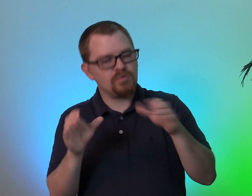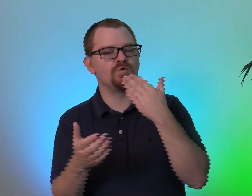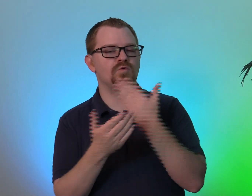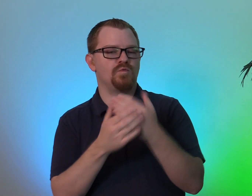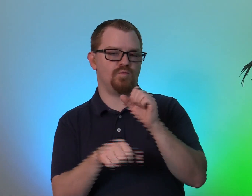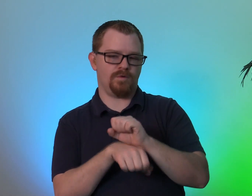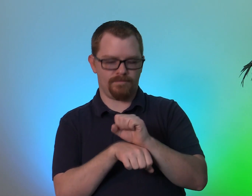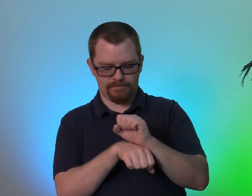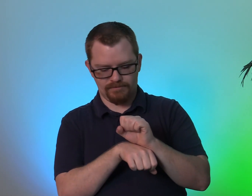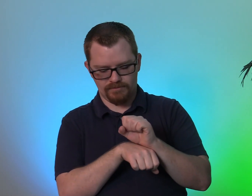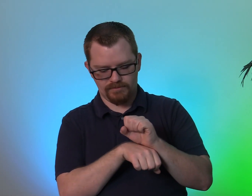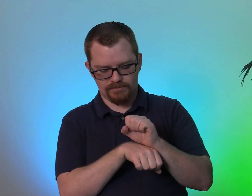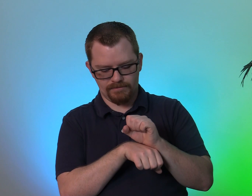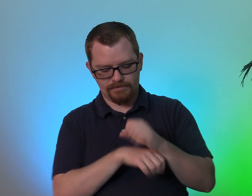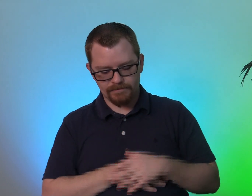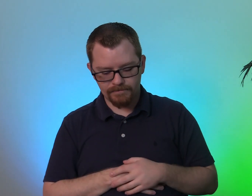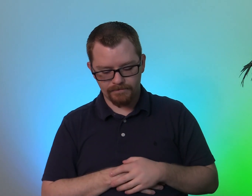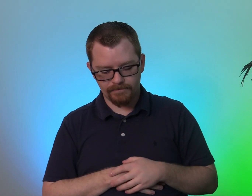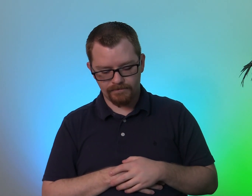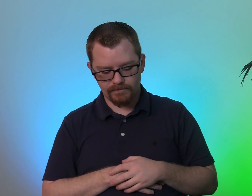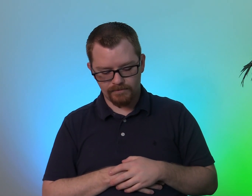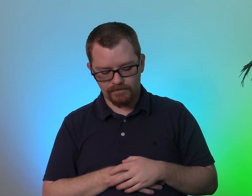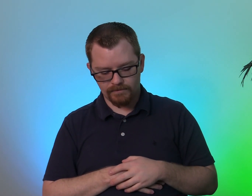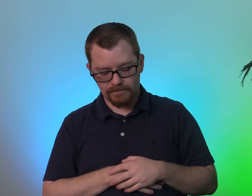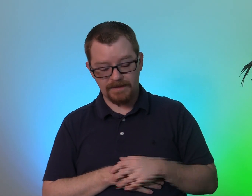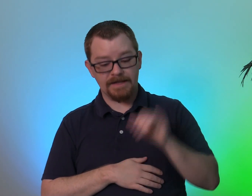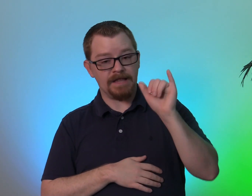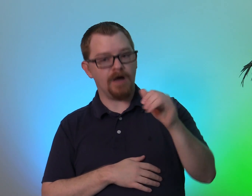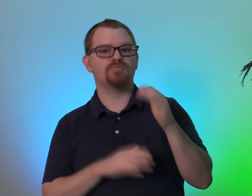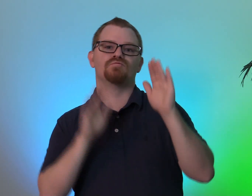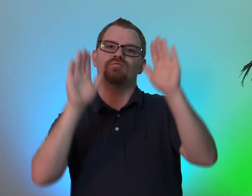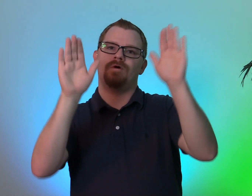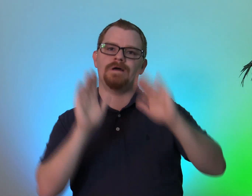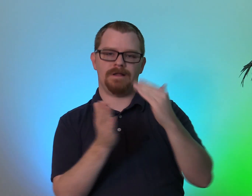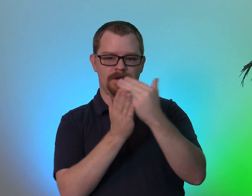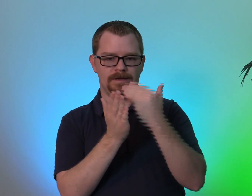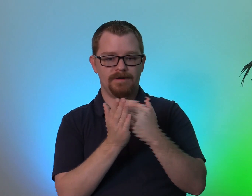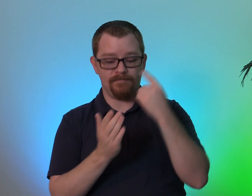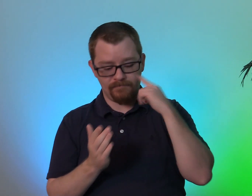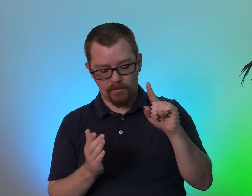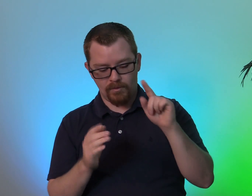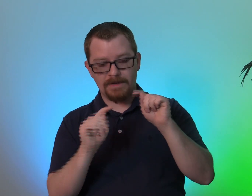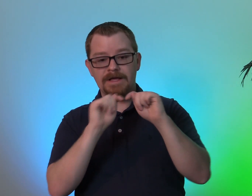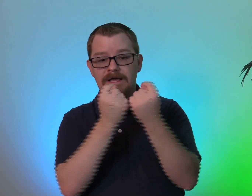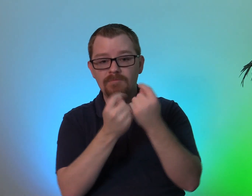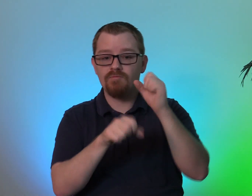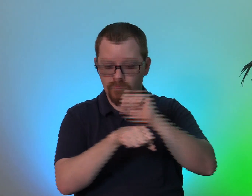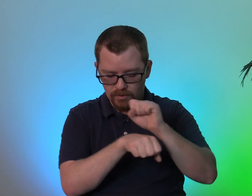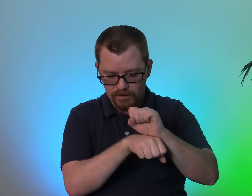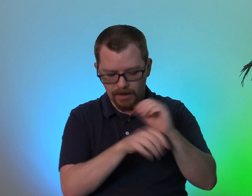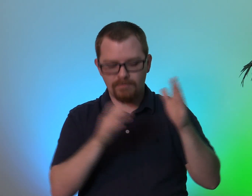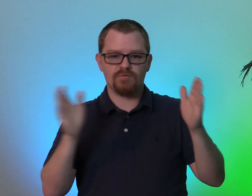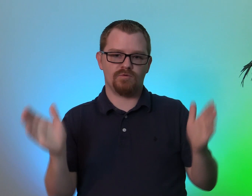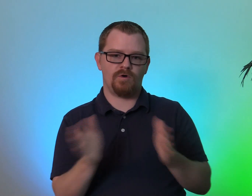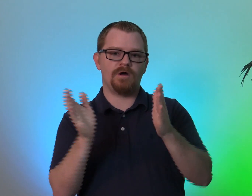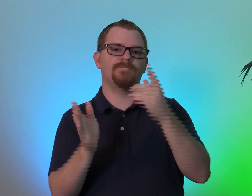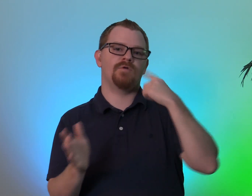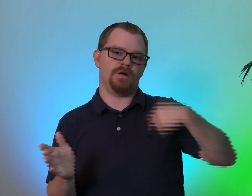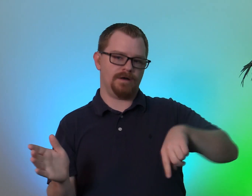and provoke unto love and to do good works." And that's a great lesson of teamwork and